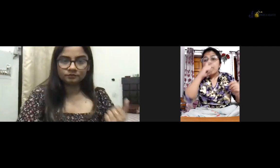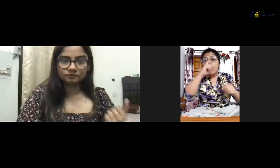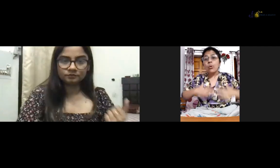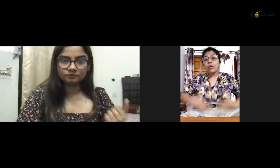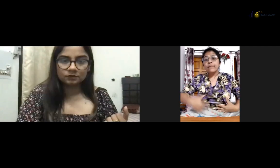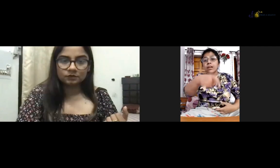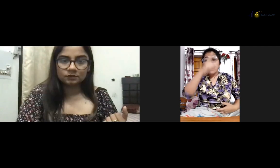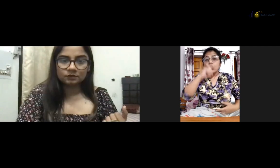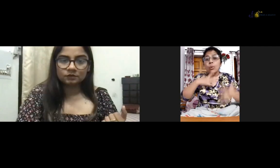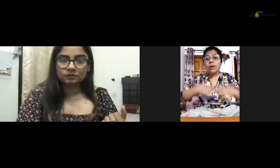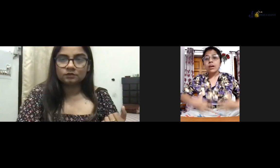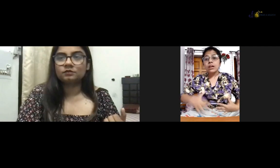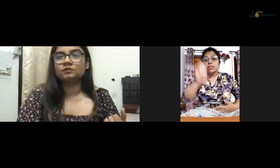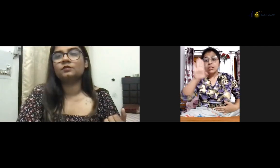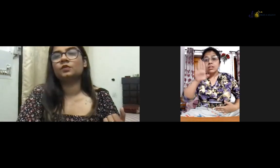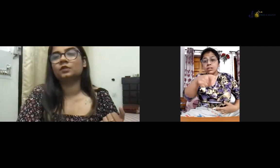Yeah, Shika Mittal, yes.